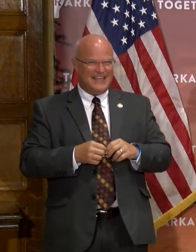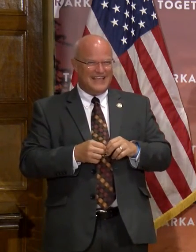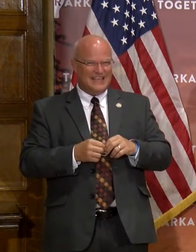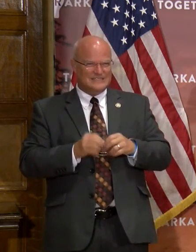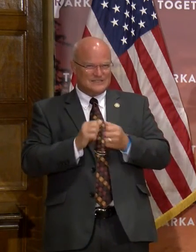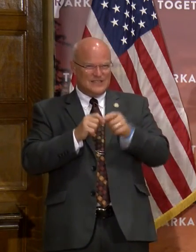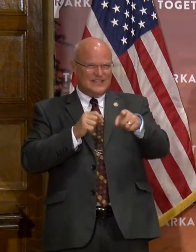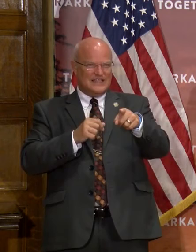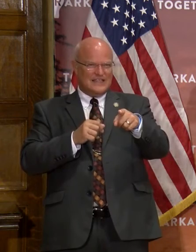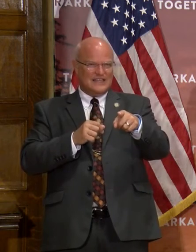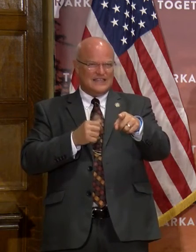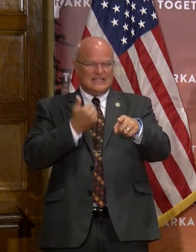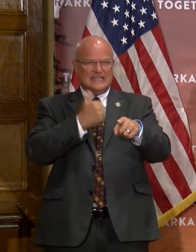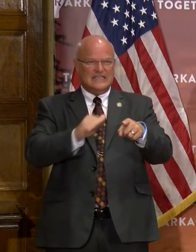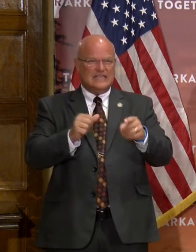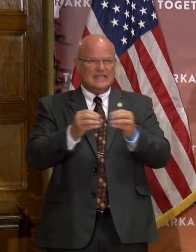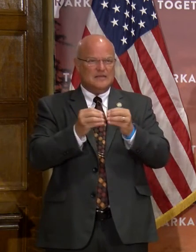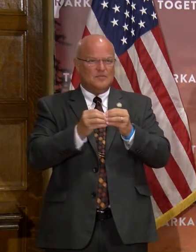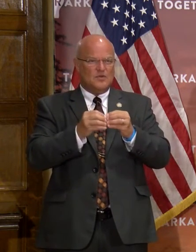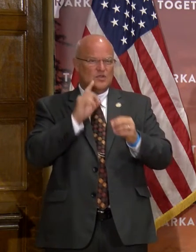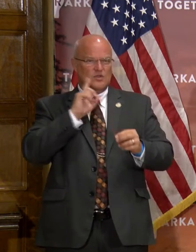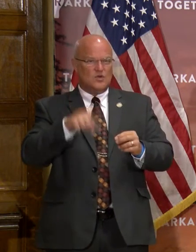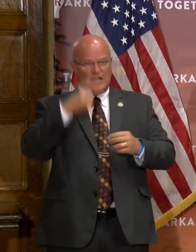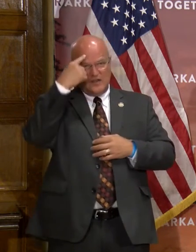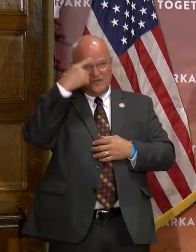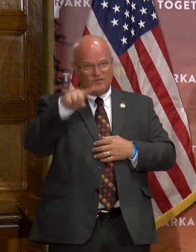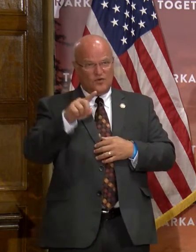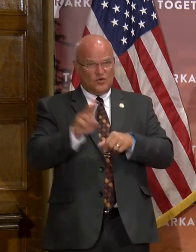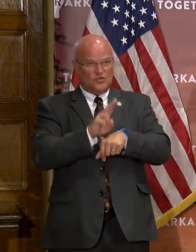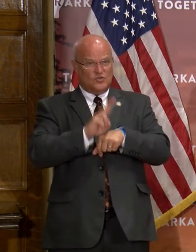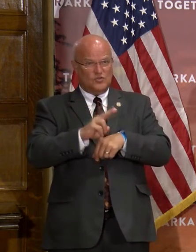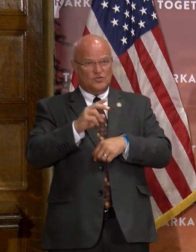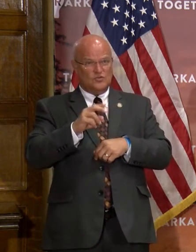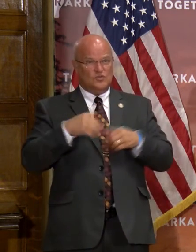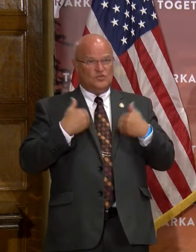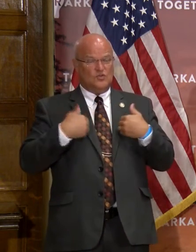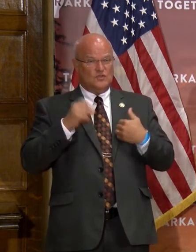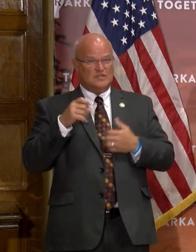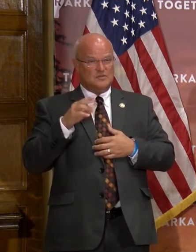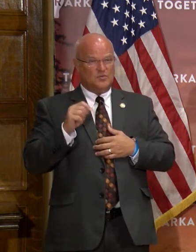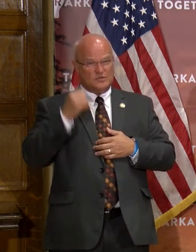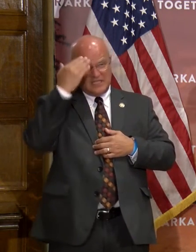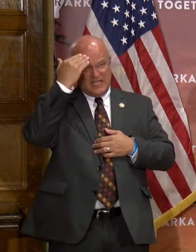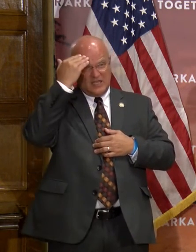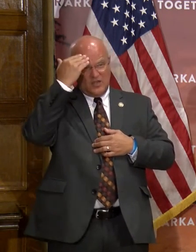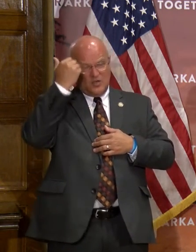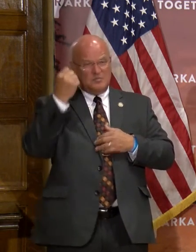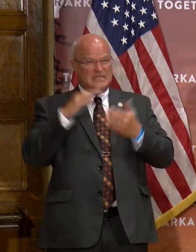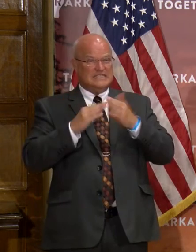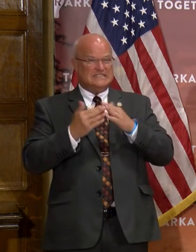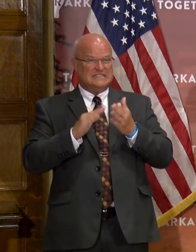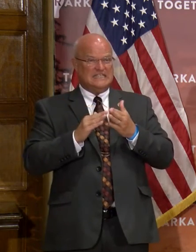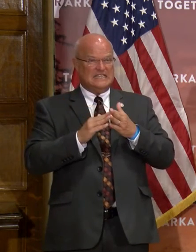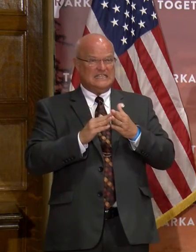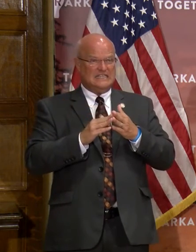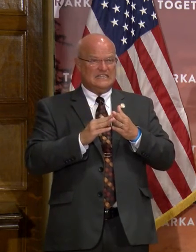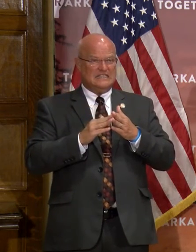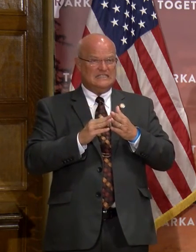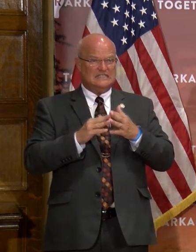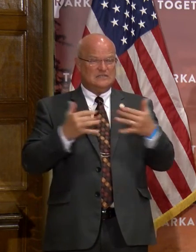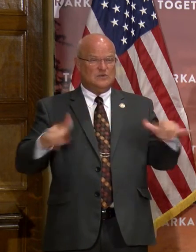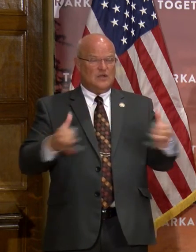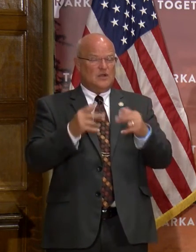here. Is there any further directive for youth sports? Because I know a lot of cities, when it comes to their